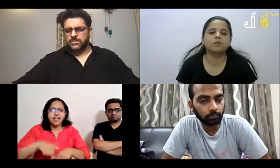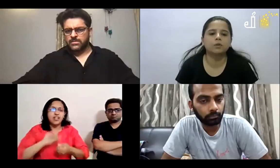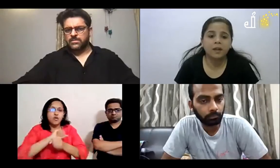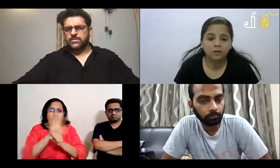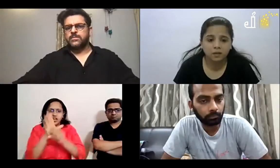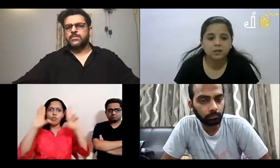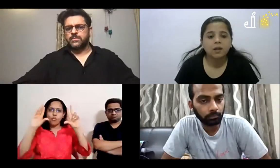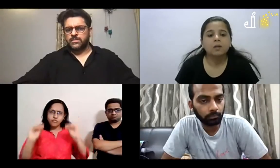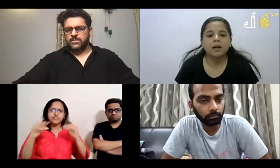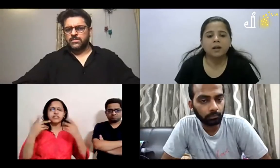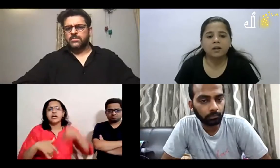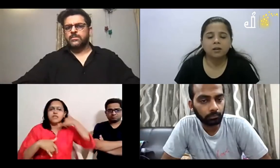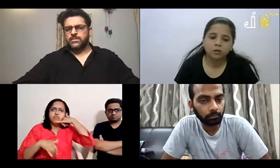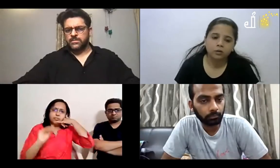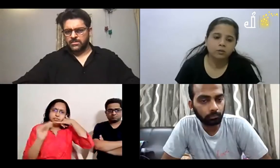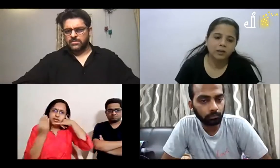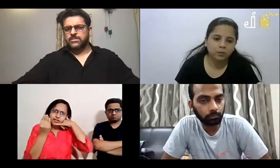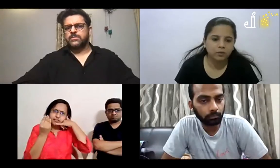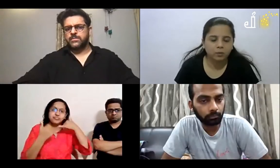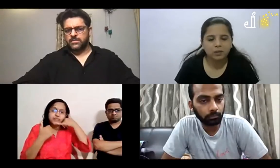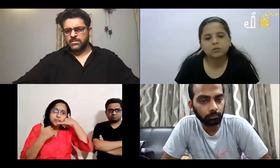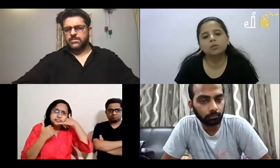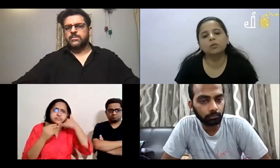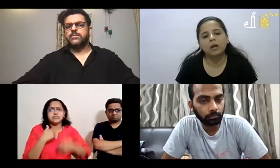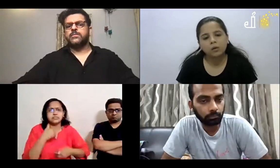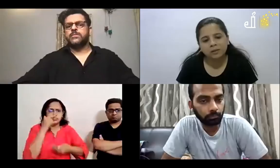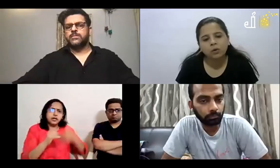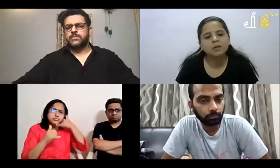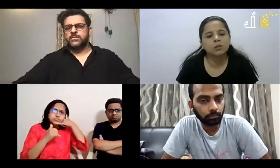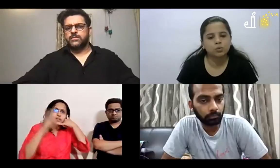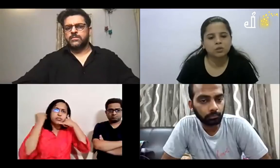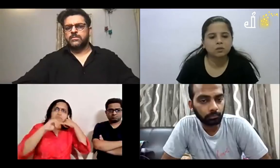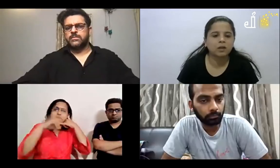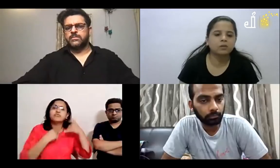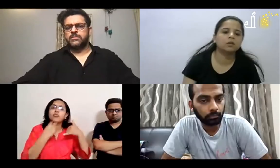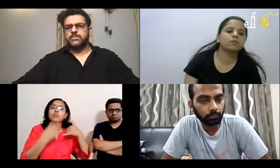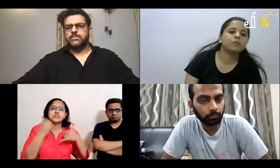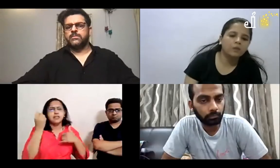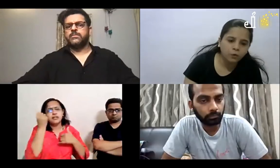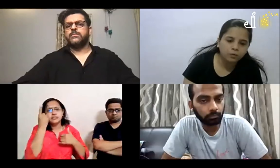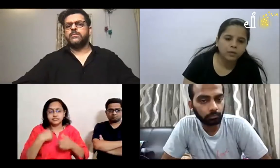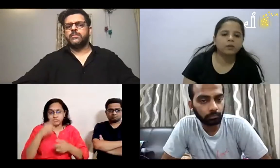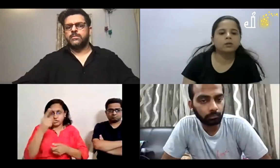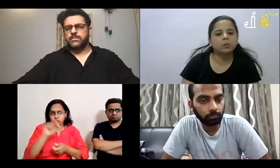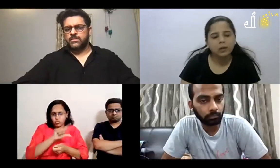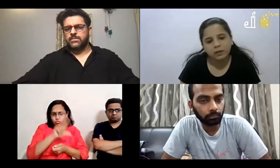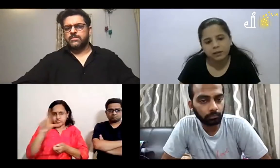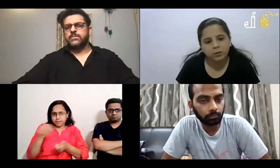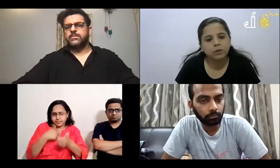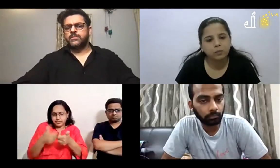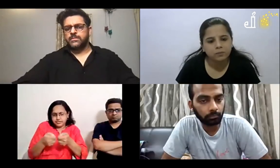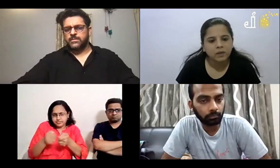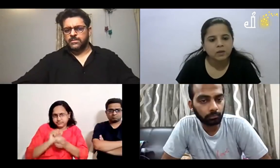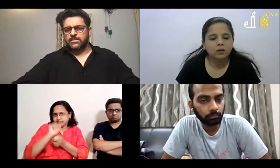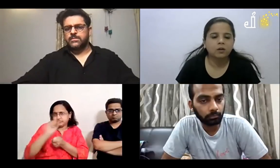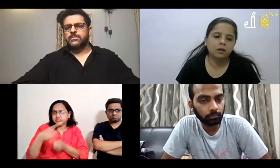last 4 to 5 years. My daughter will interpret for me. So now in the COVID situation, we are using phone. My daughter will interpret